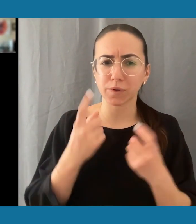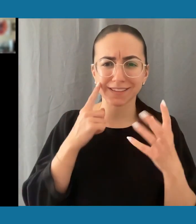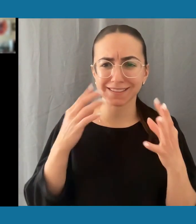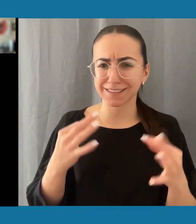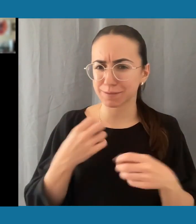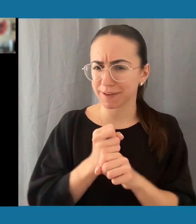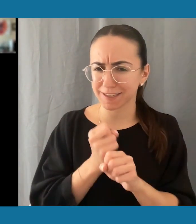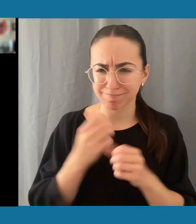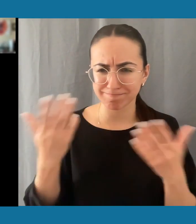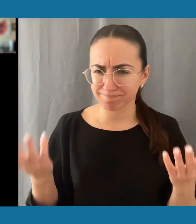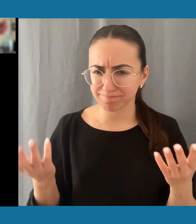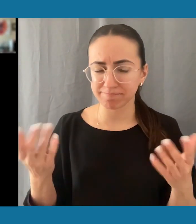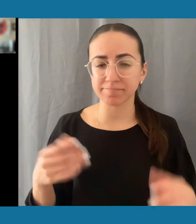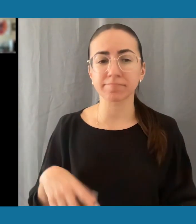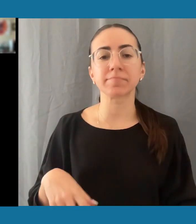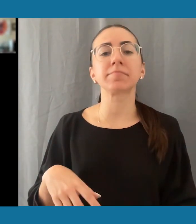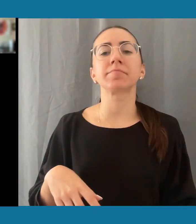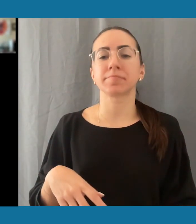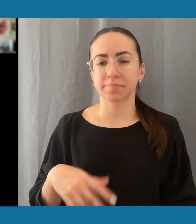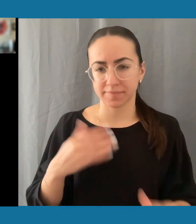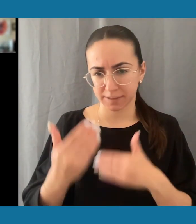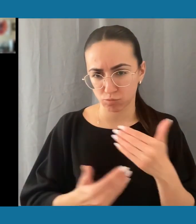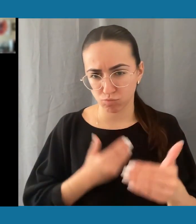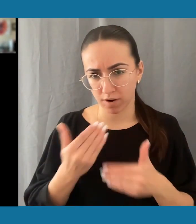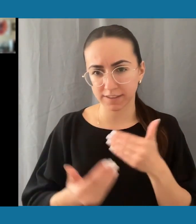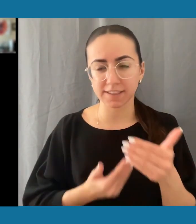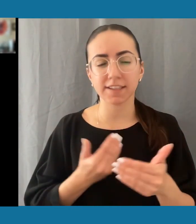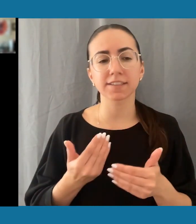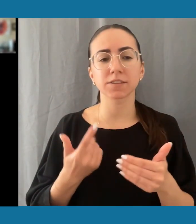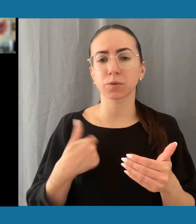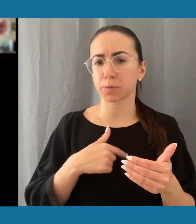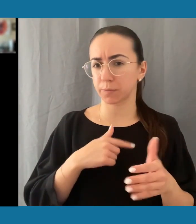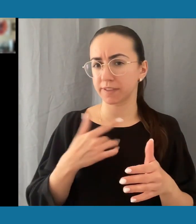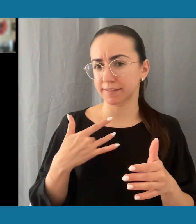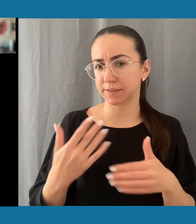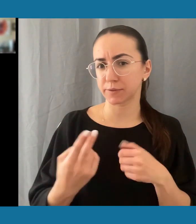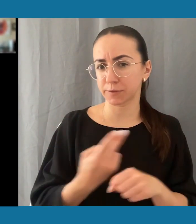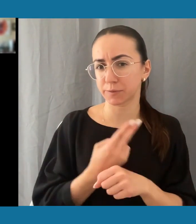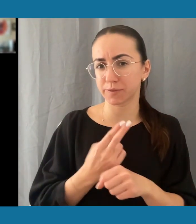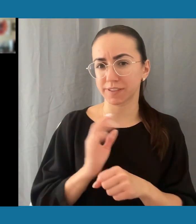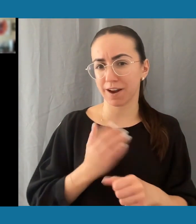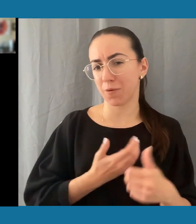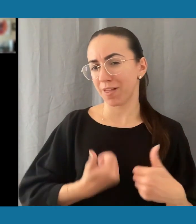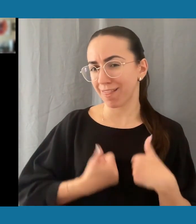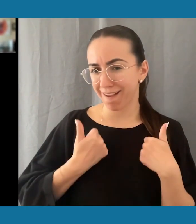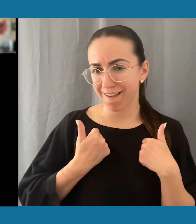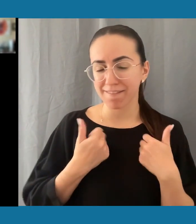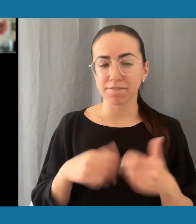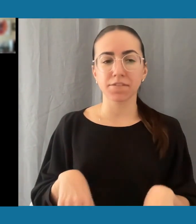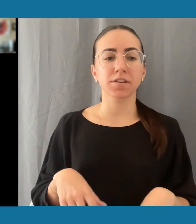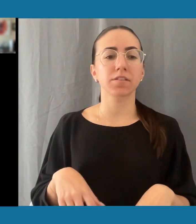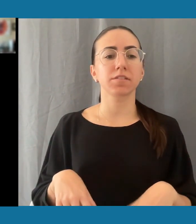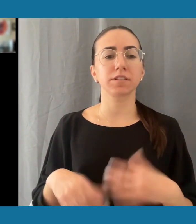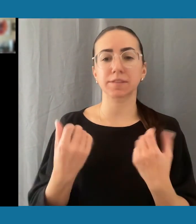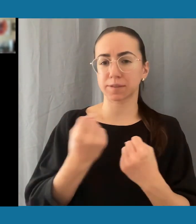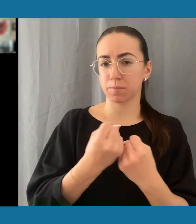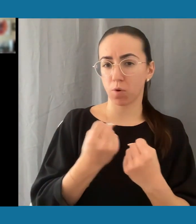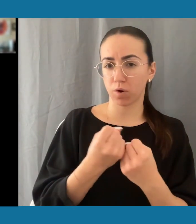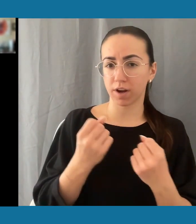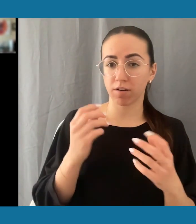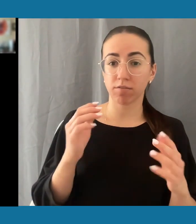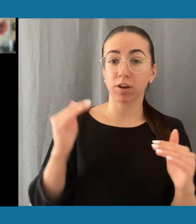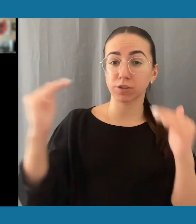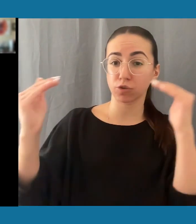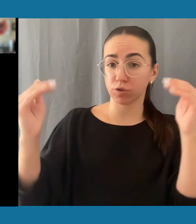is a process that we all use in our lives. It's a process of supporting adults with disabilities or